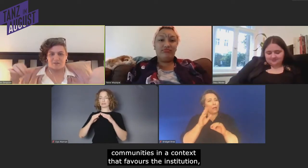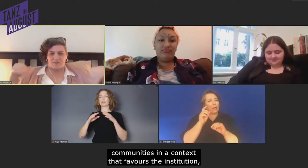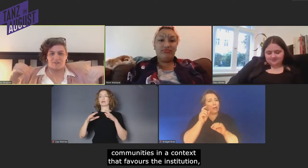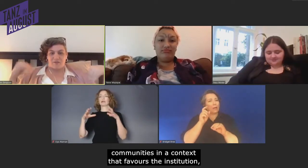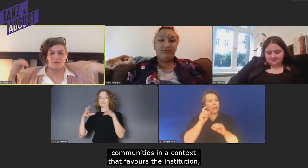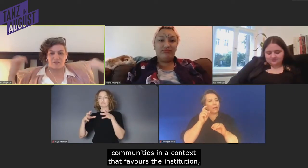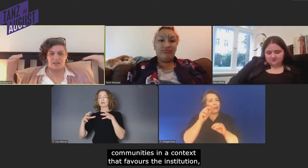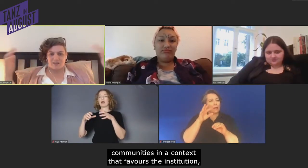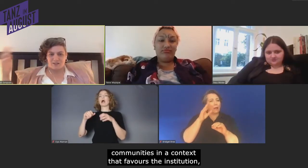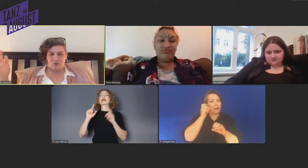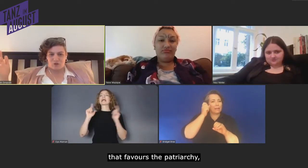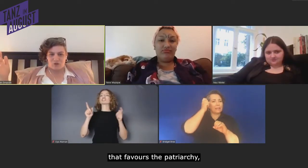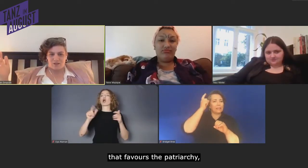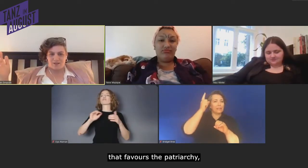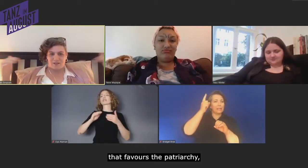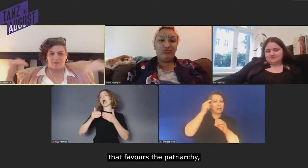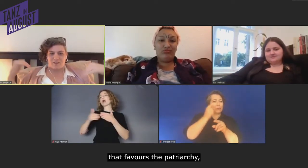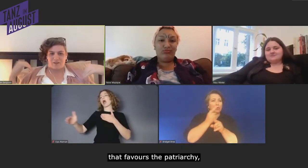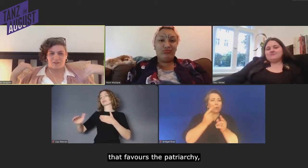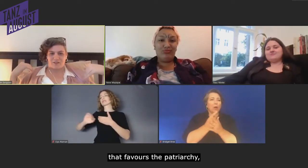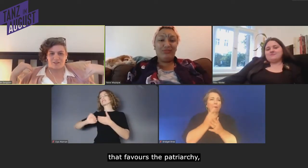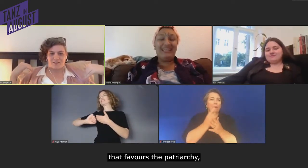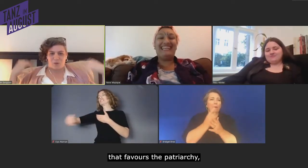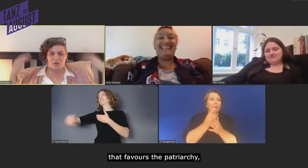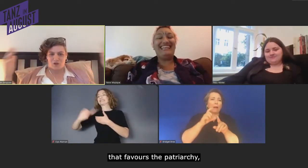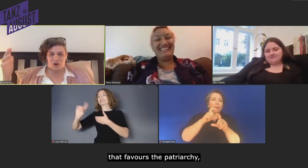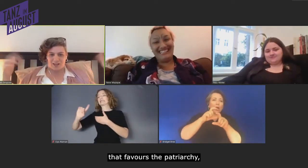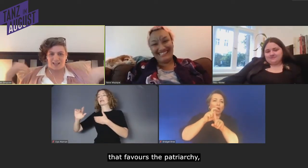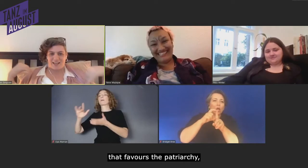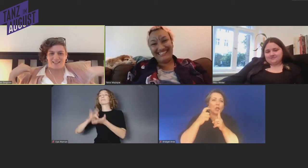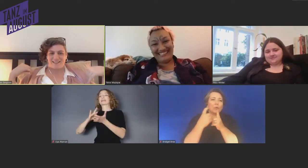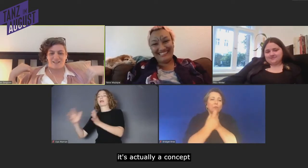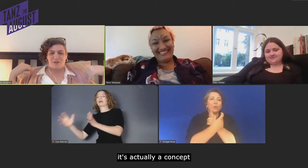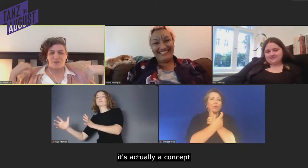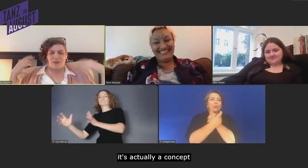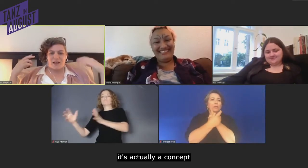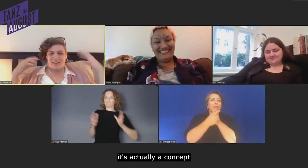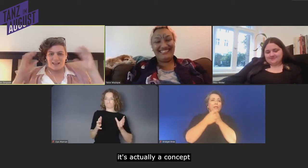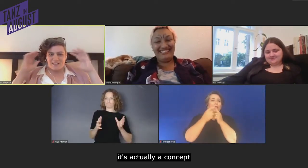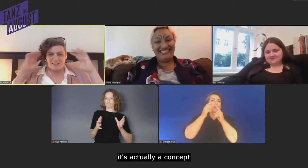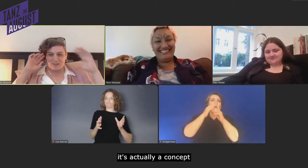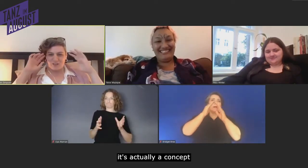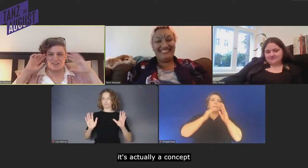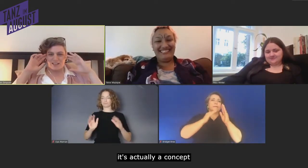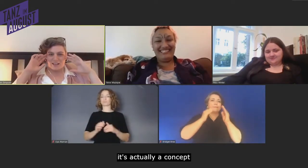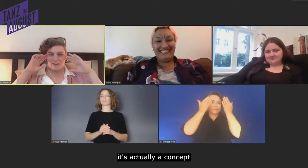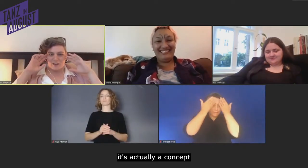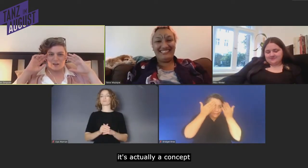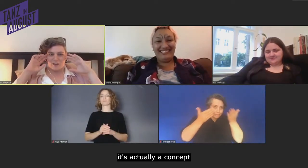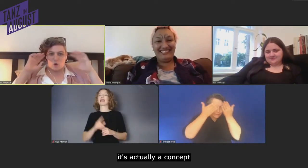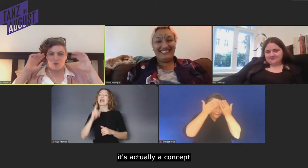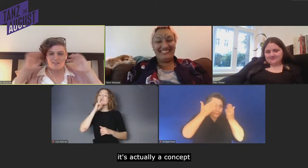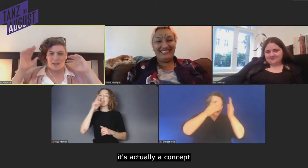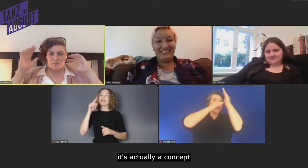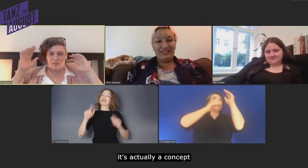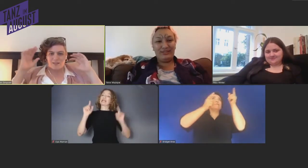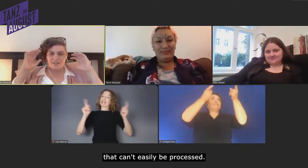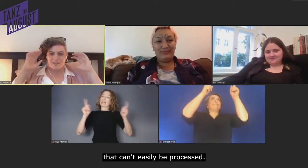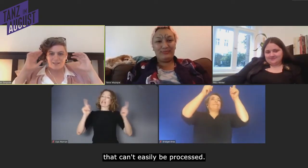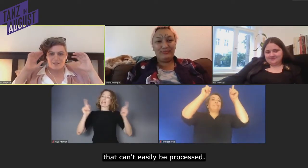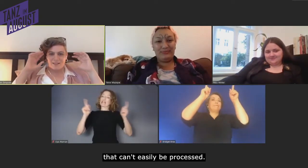that favors the institution, that favors patriarchy, I think it's actually like a